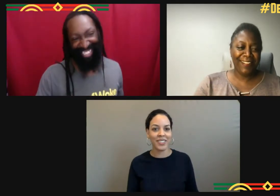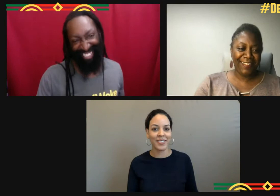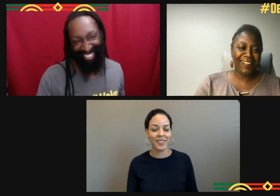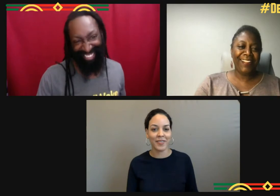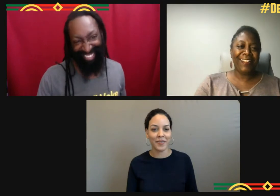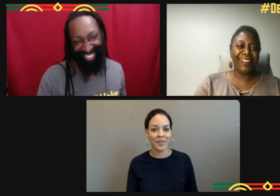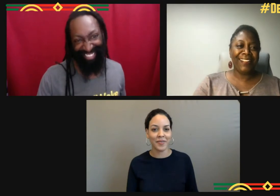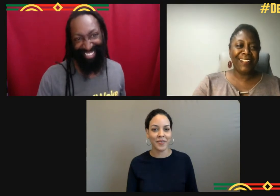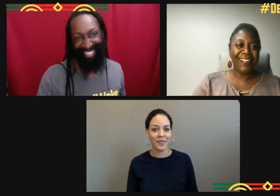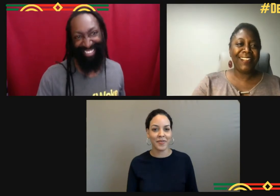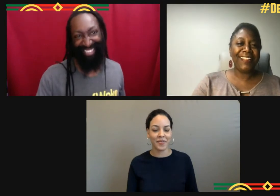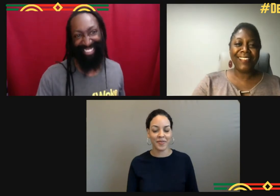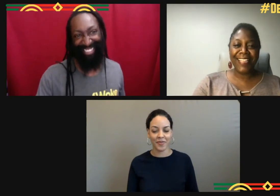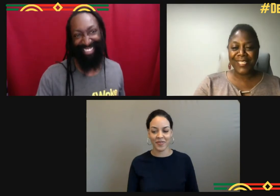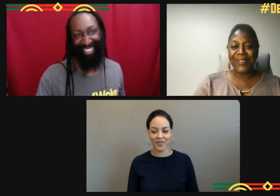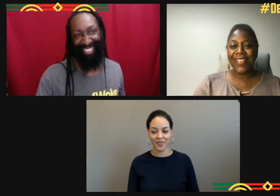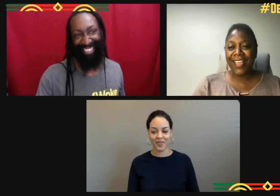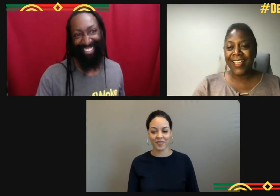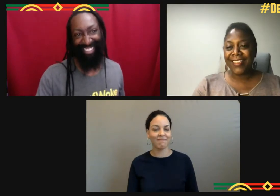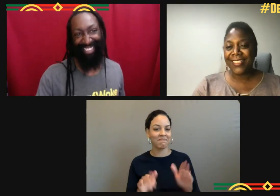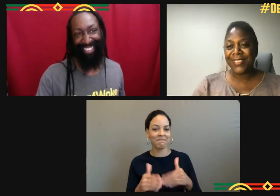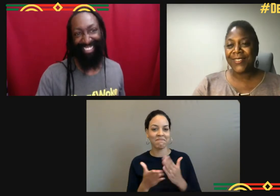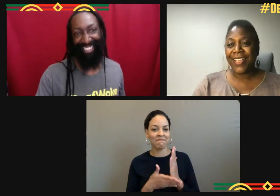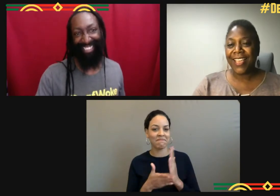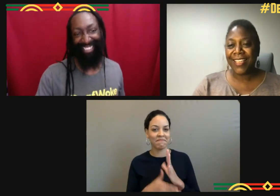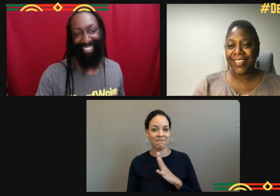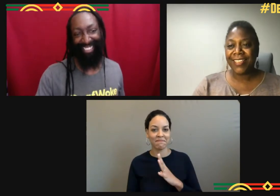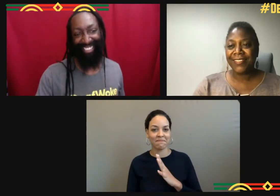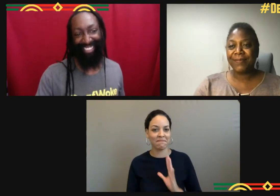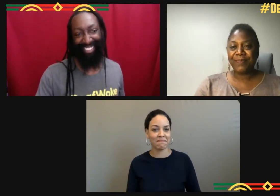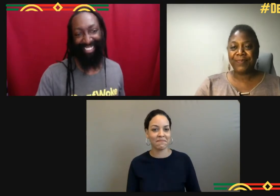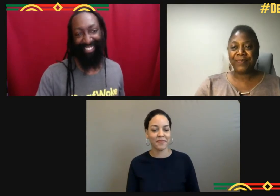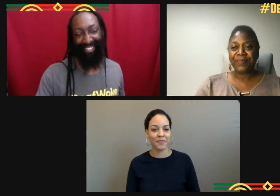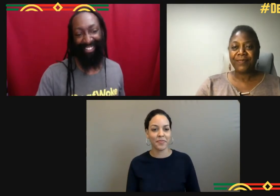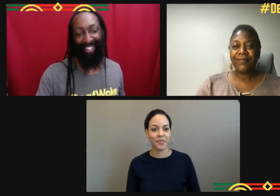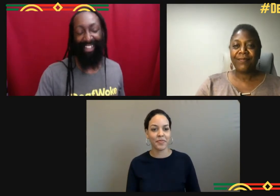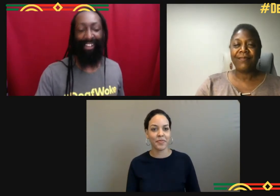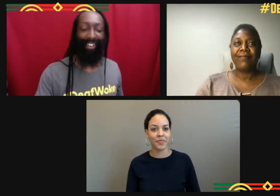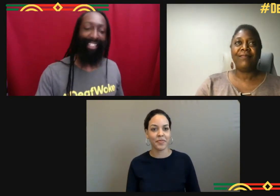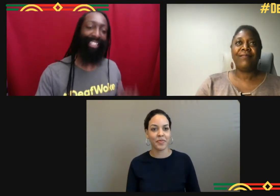One moment as we have technical difficulties. That's okay.